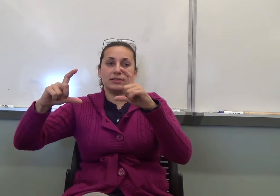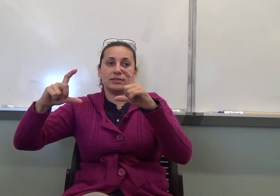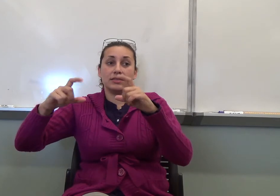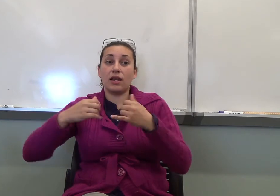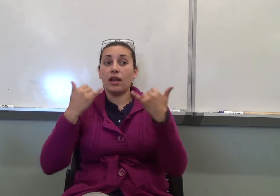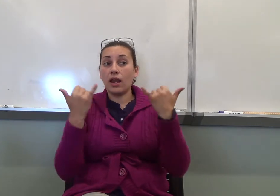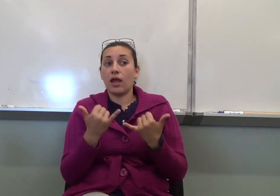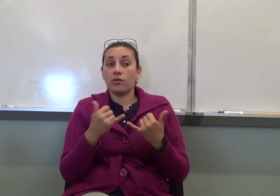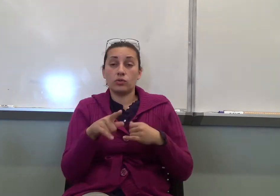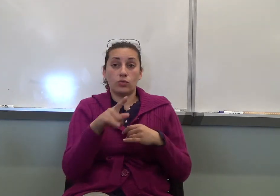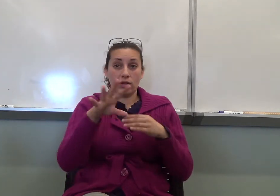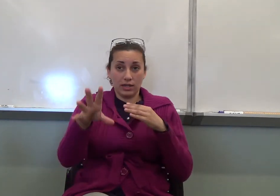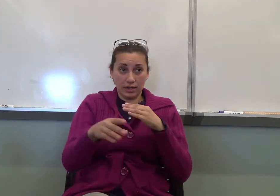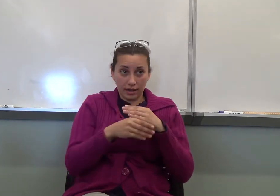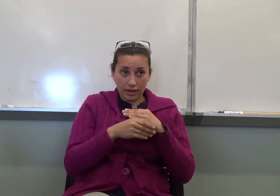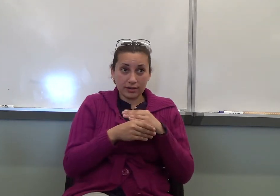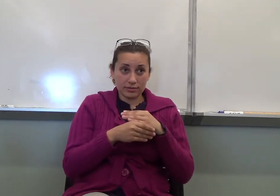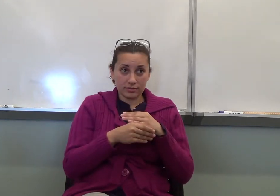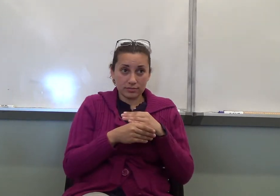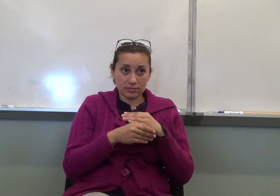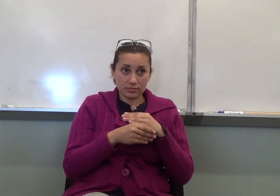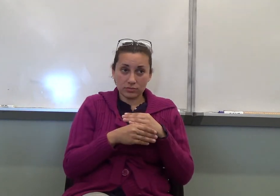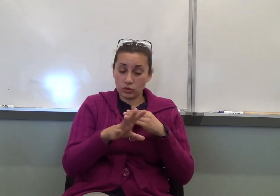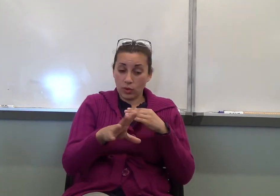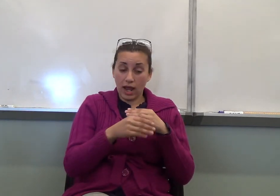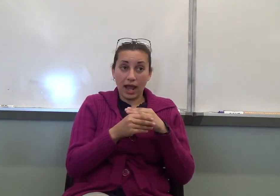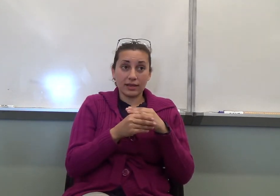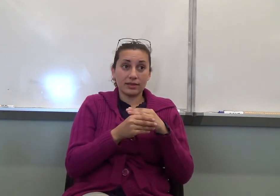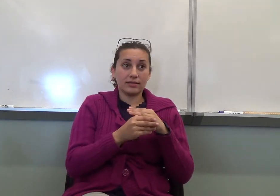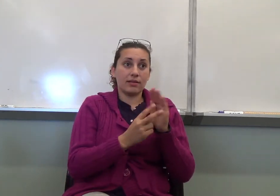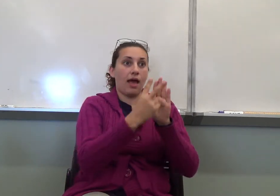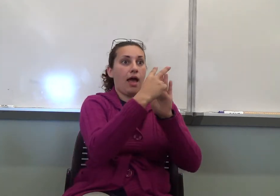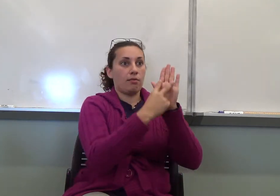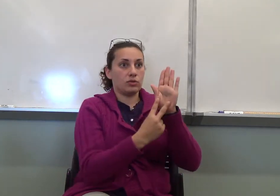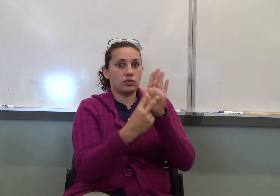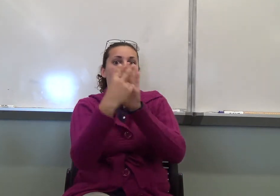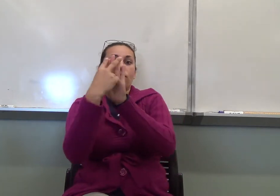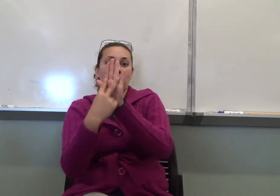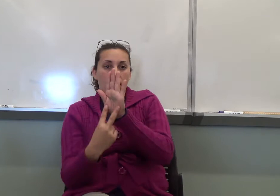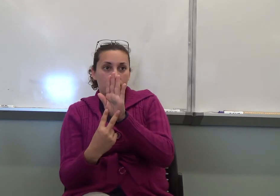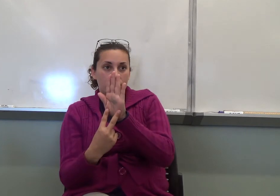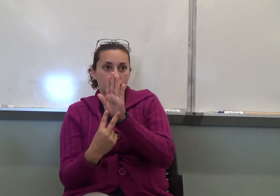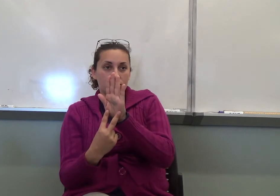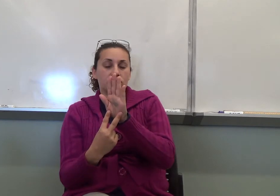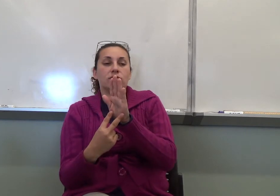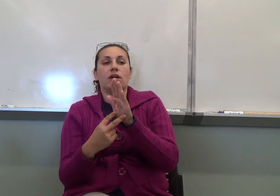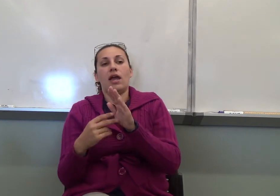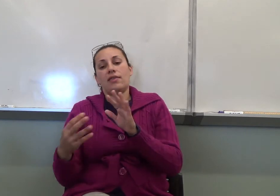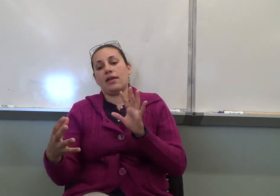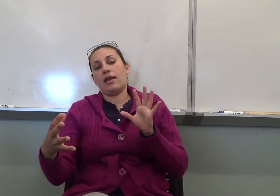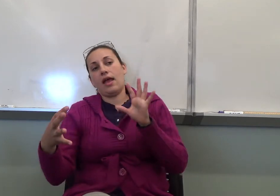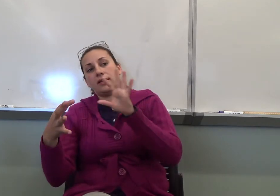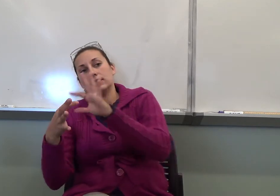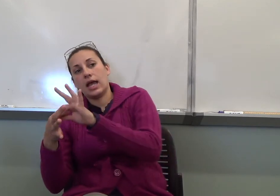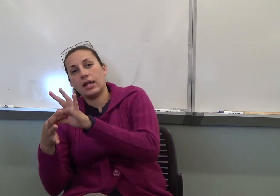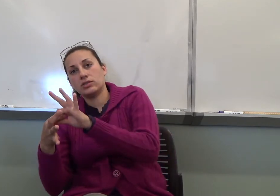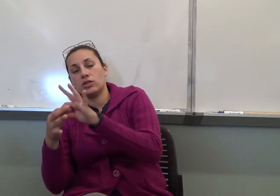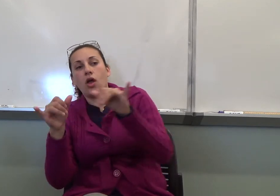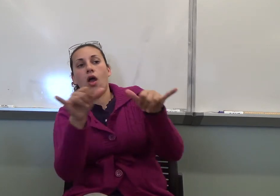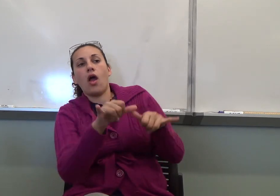same signs. So you add the two absolute values and attach the common sign. So that's going to be 7 plus 12 is